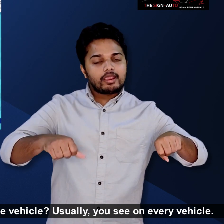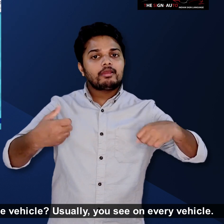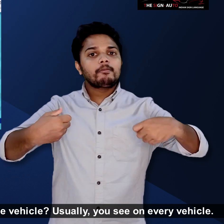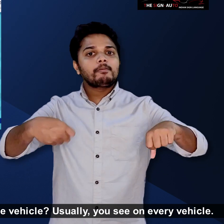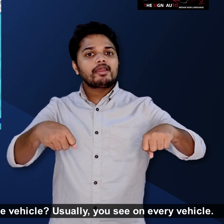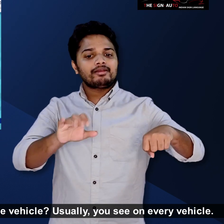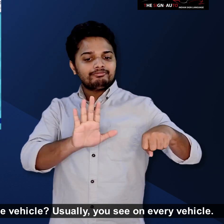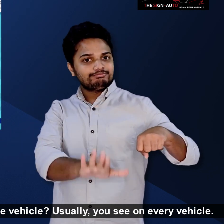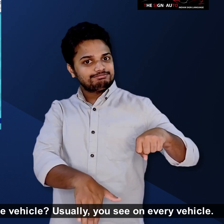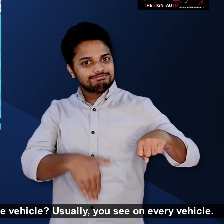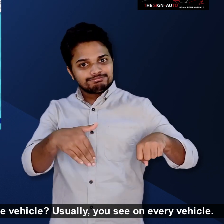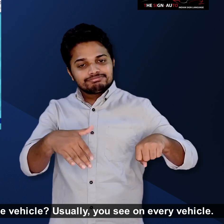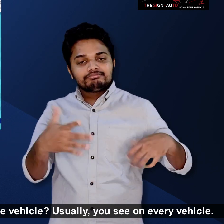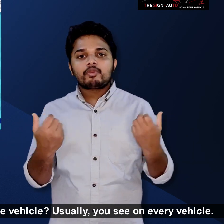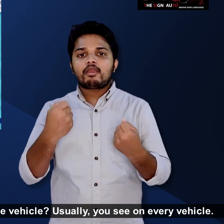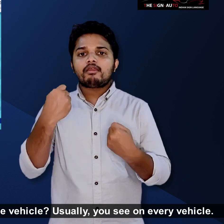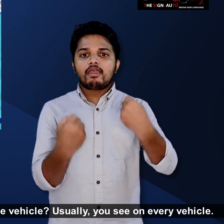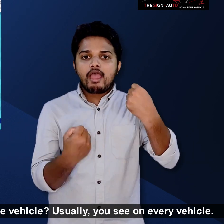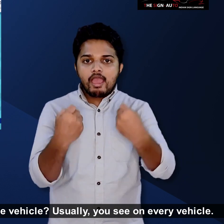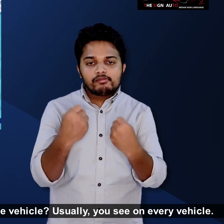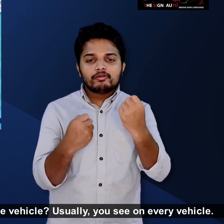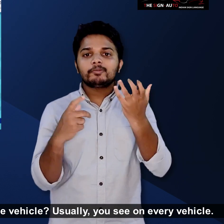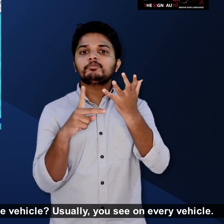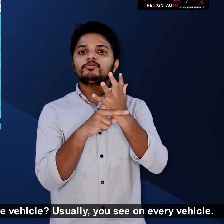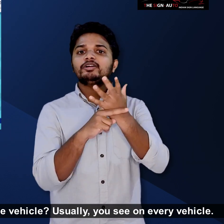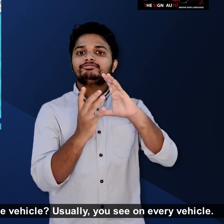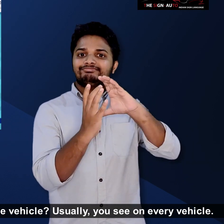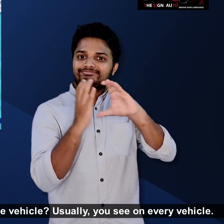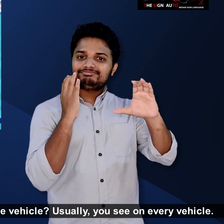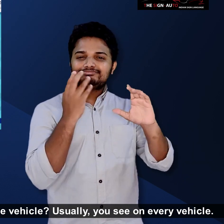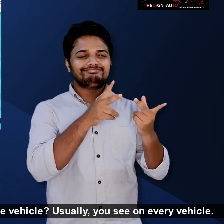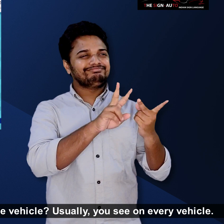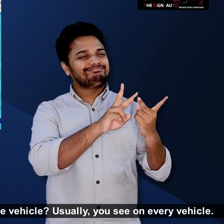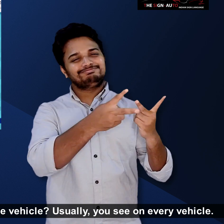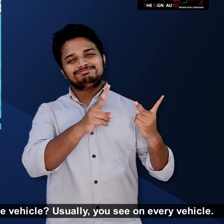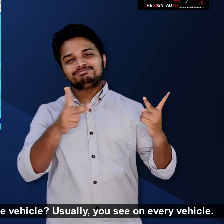have you ever observed the number plate on the vehicle usually you see on every vehicle